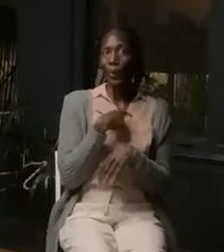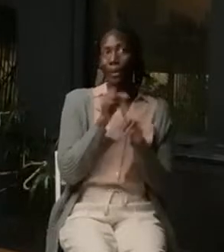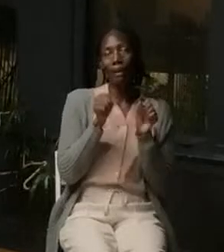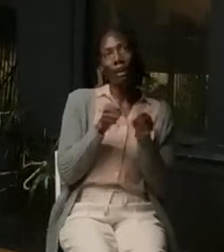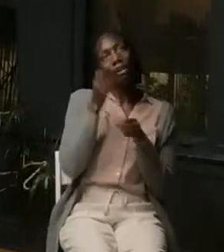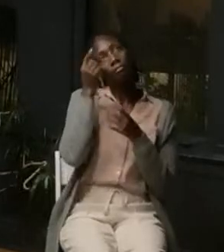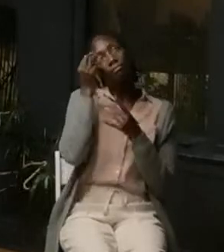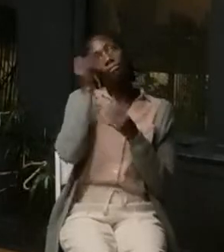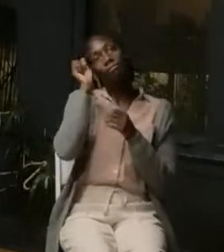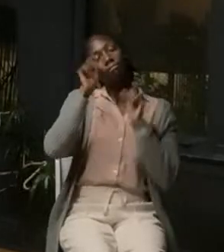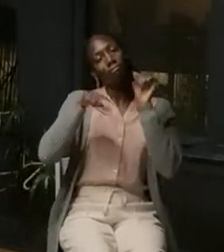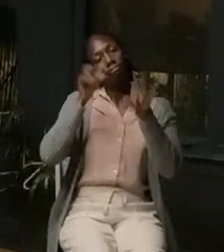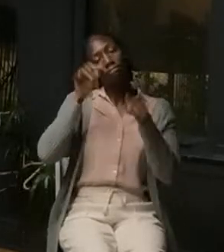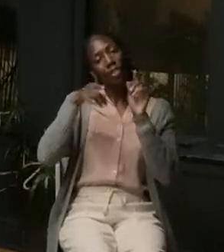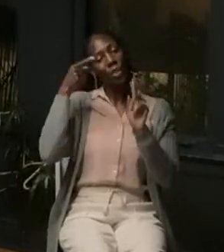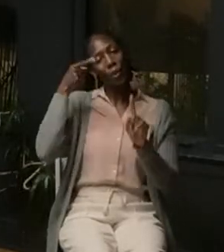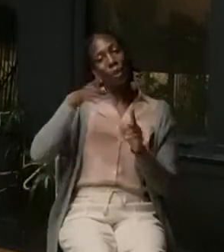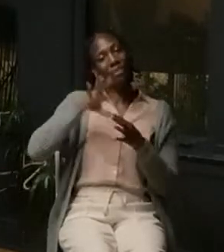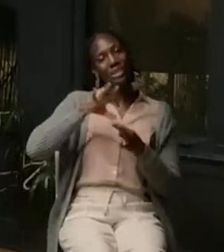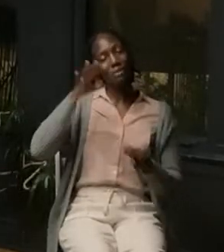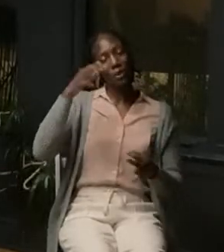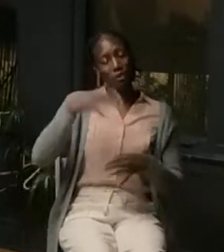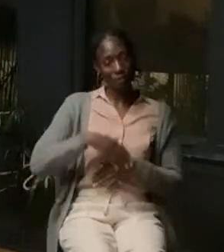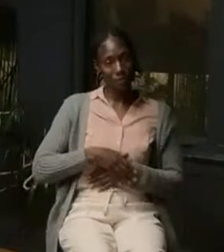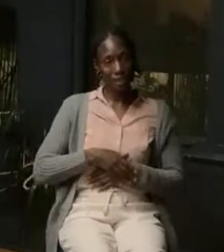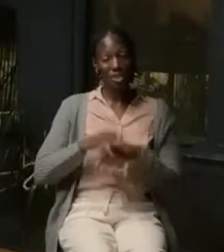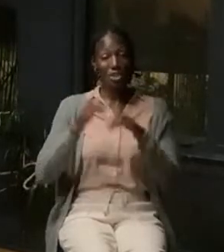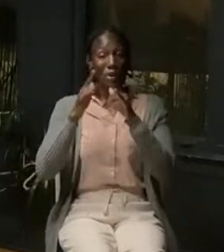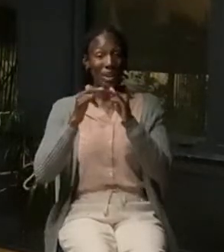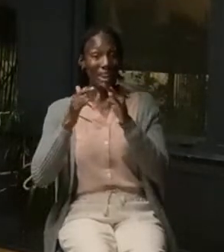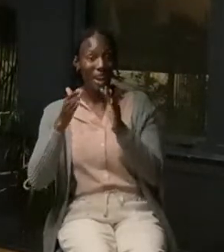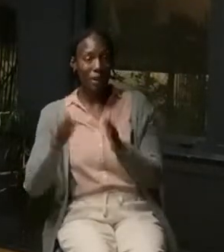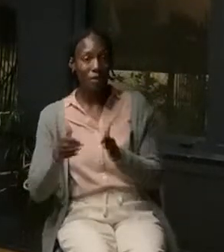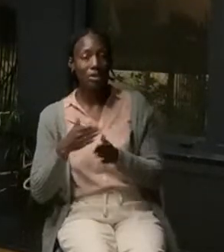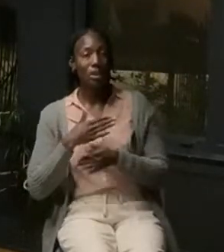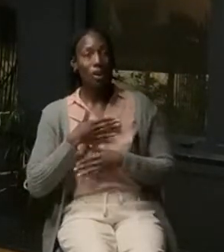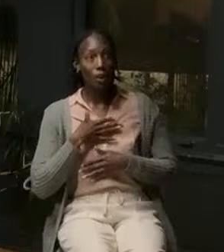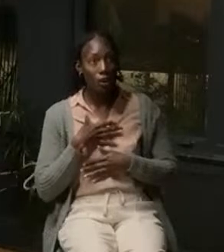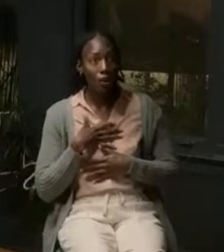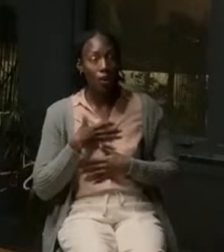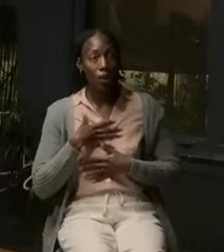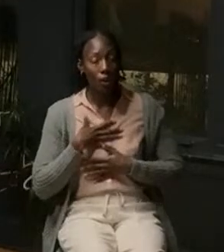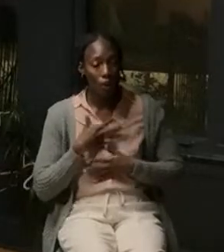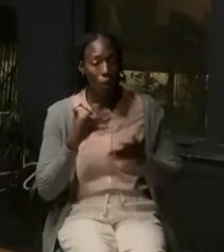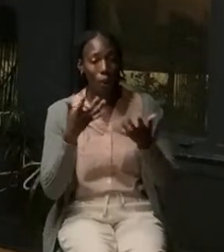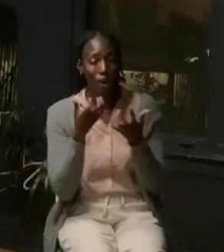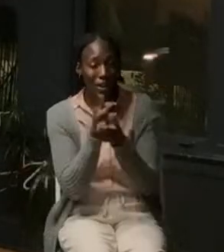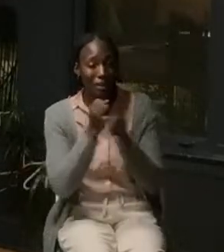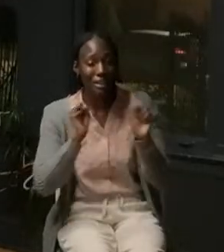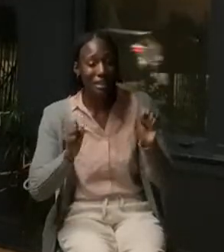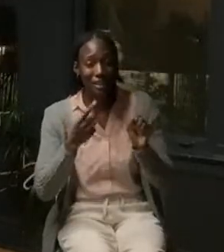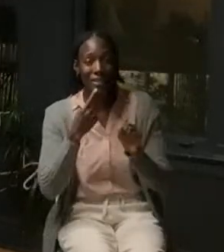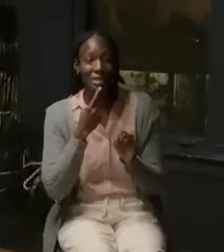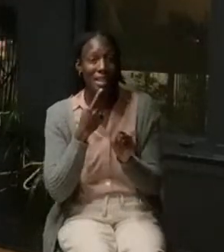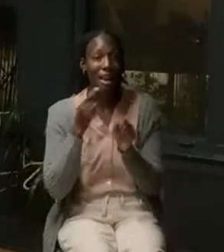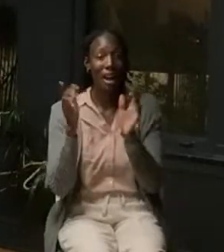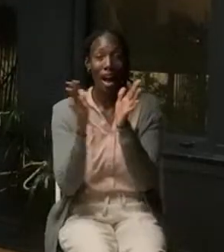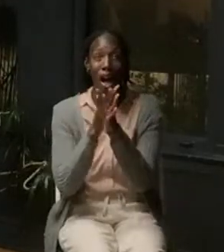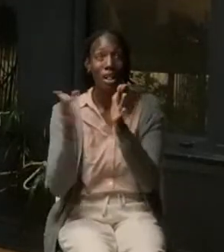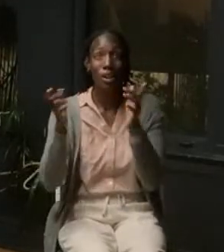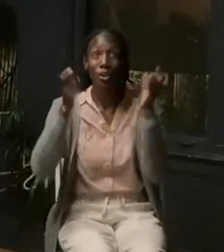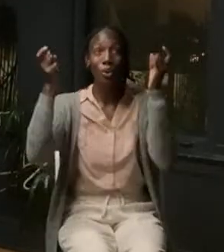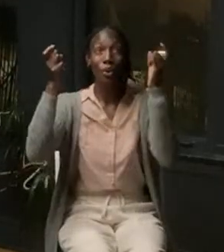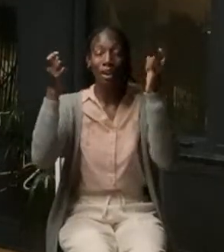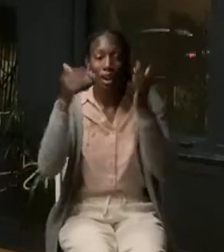the point of spirit. Campers panting to get saved, reciting hallelujah over